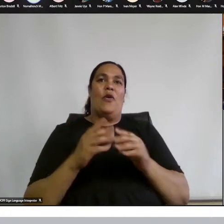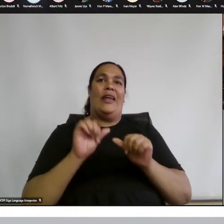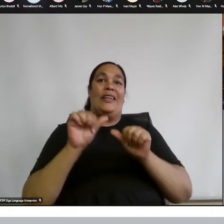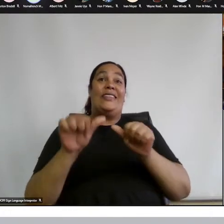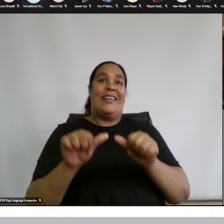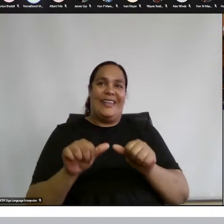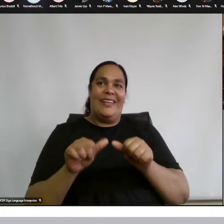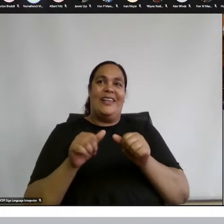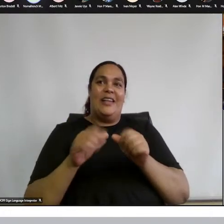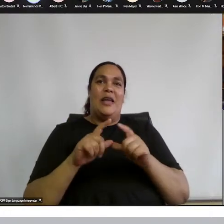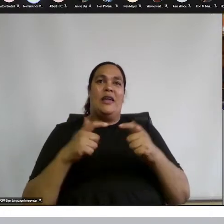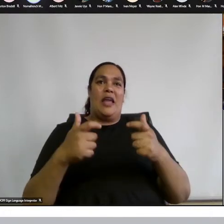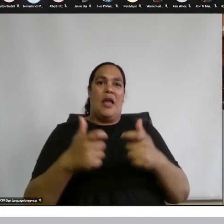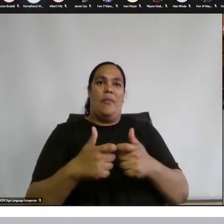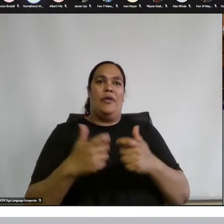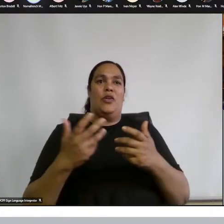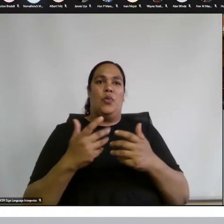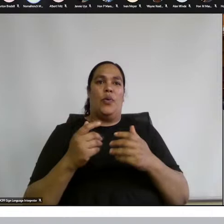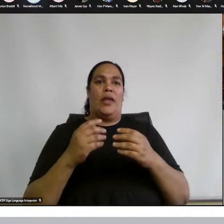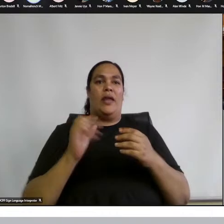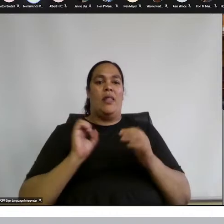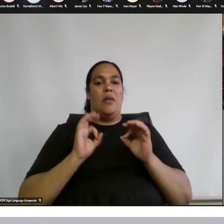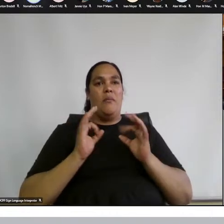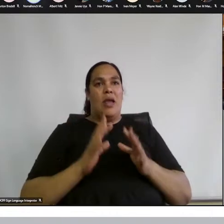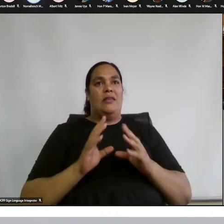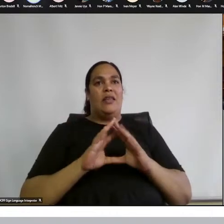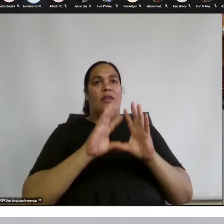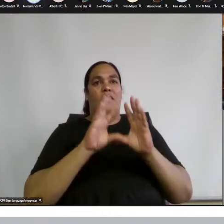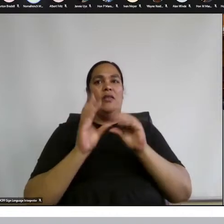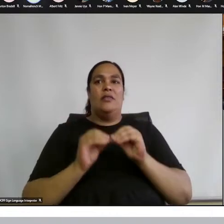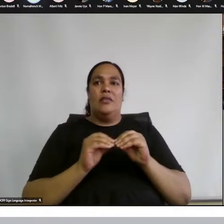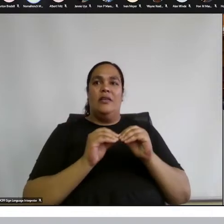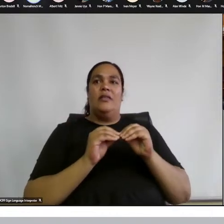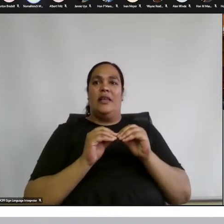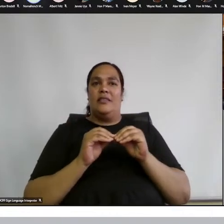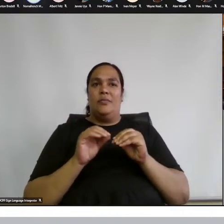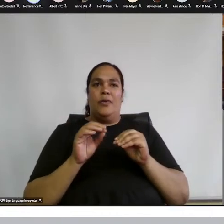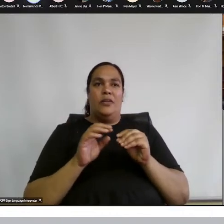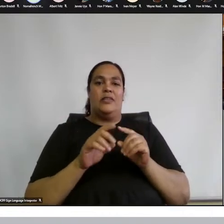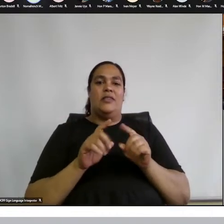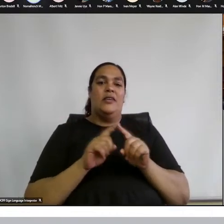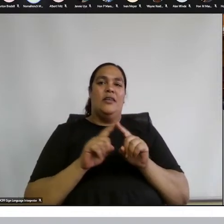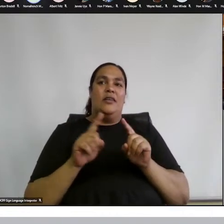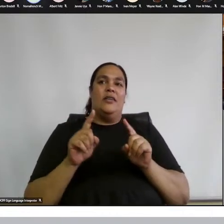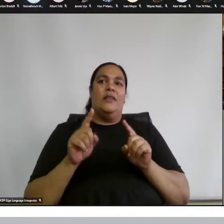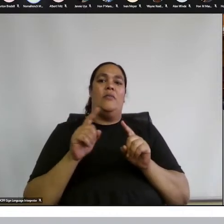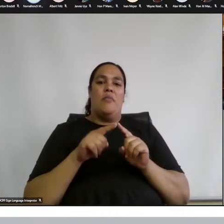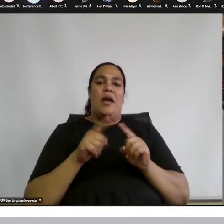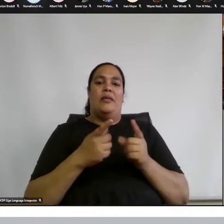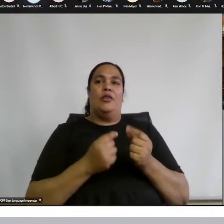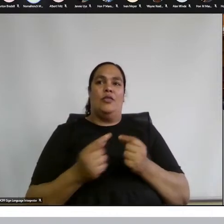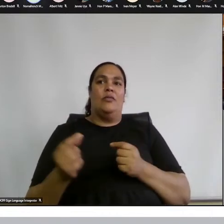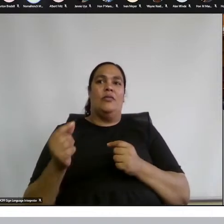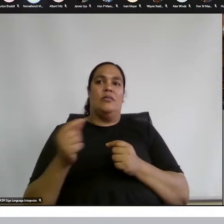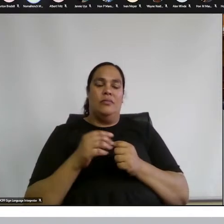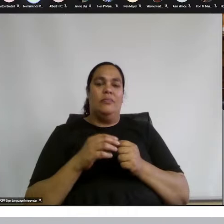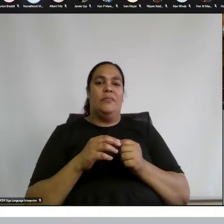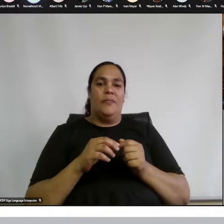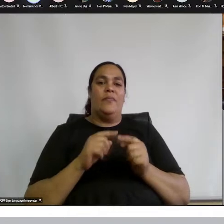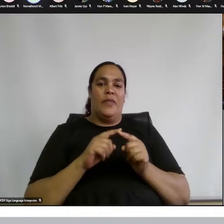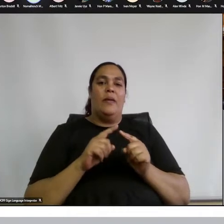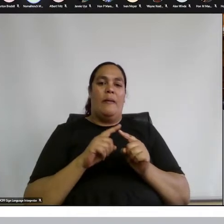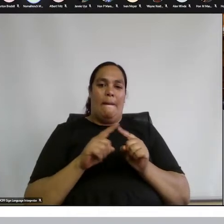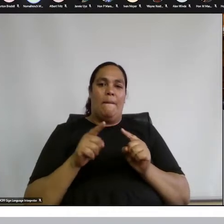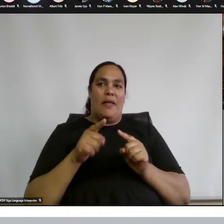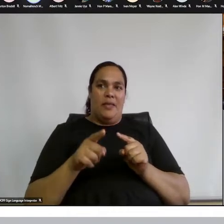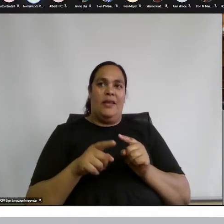cabinet where the mayors and everyone have always been part of that, the clinic committees and every part of that,